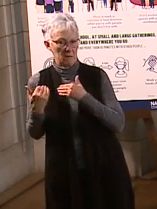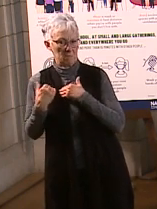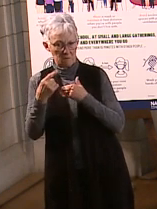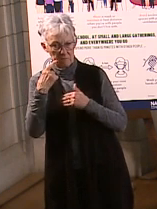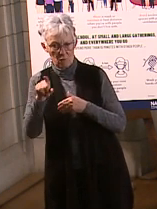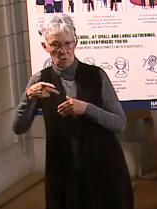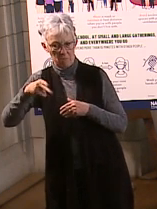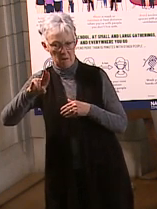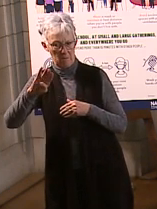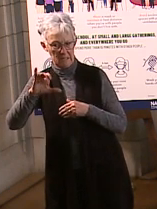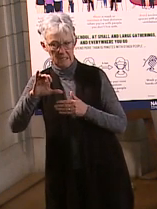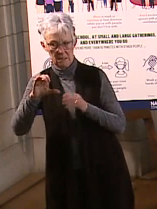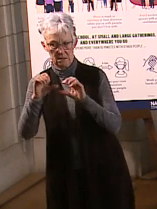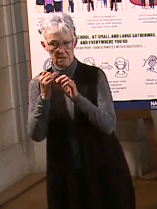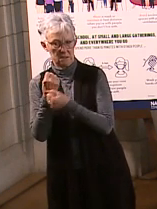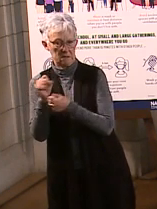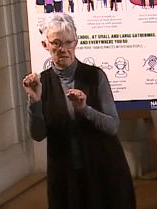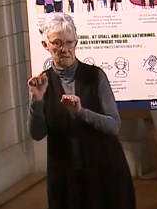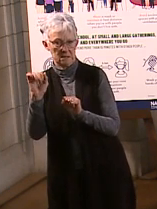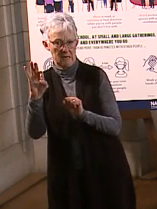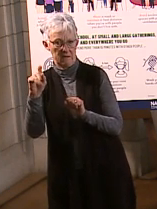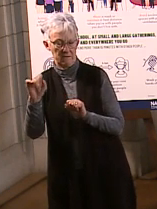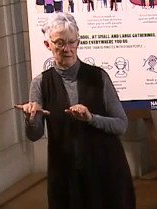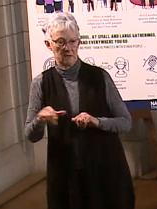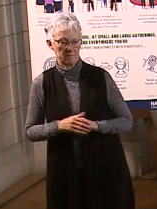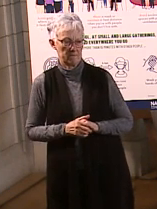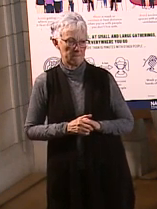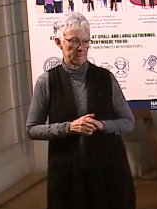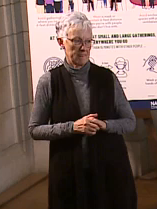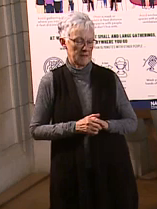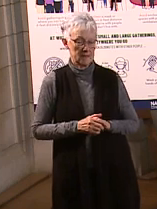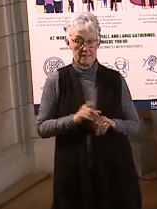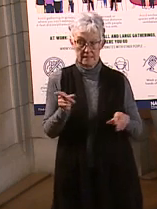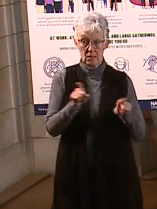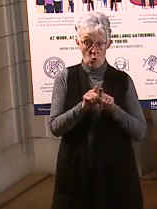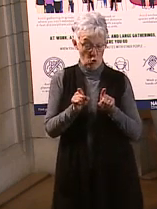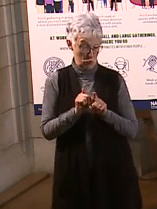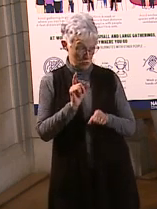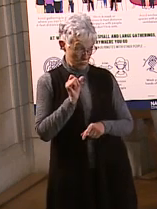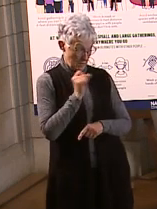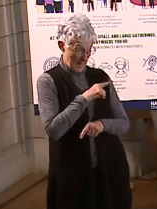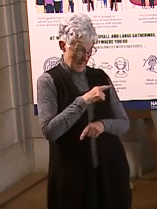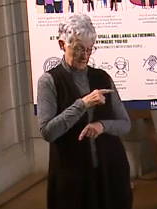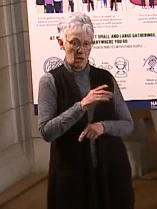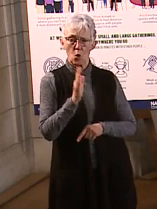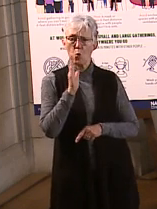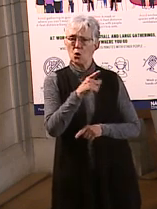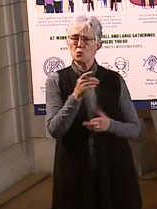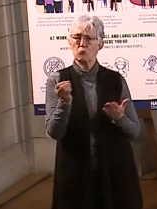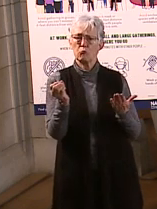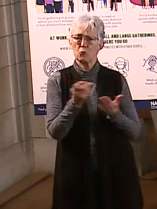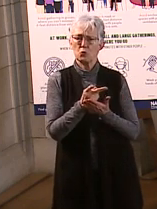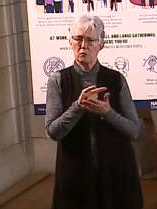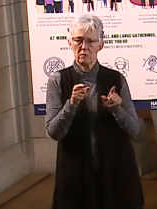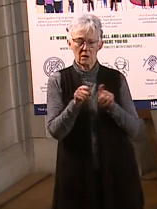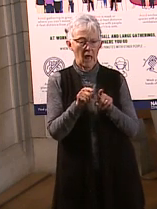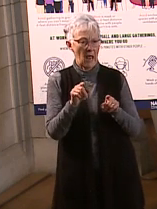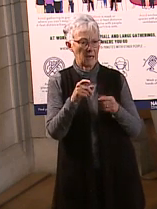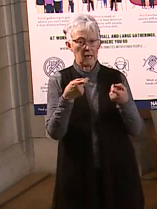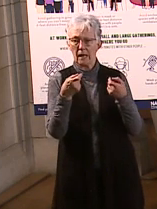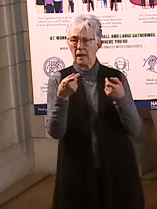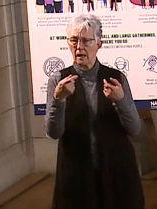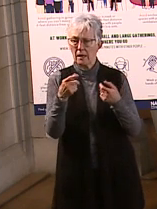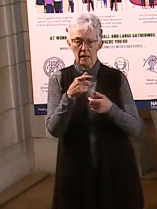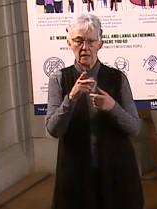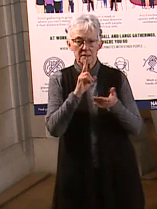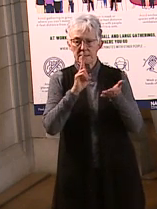plus. He also goes on to ask, would you approve if a county vaccinated a bookkeeper or secretary in a power company,